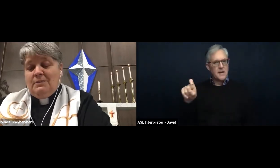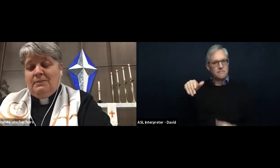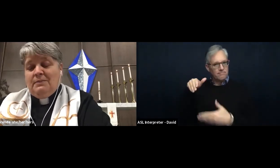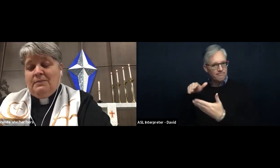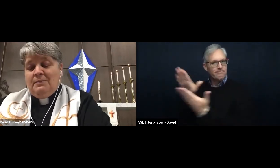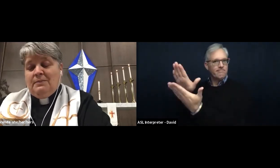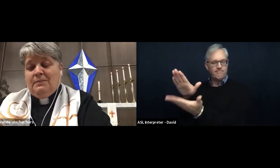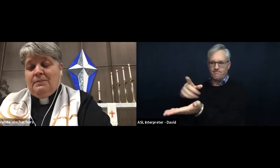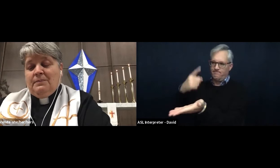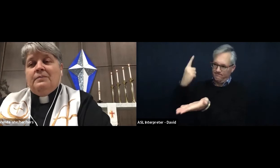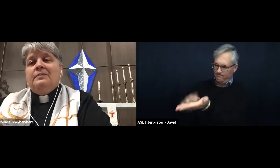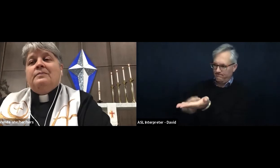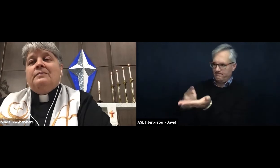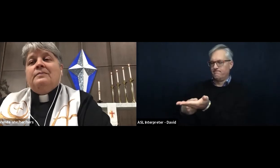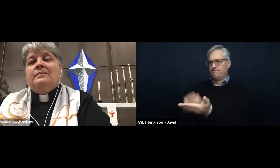love.